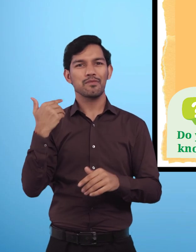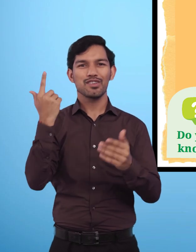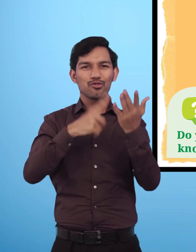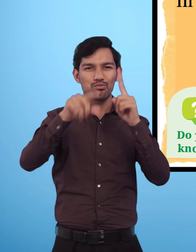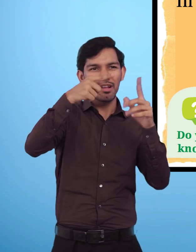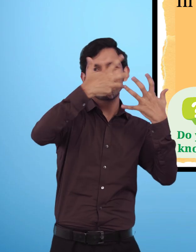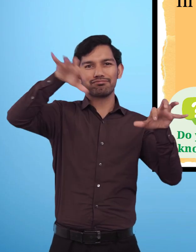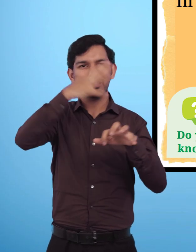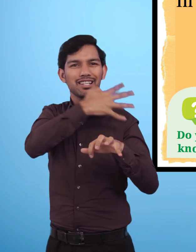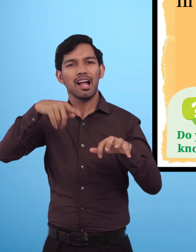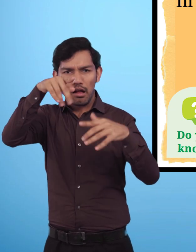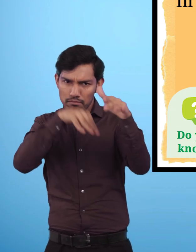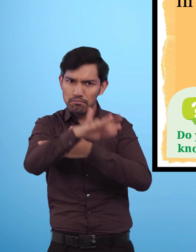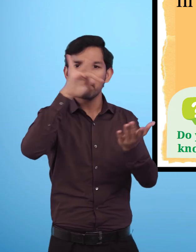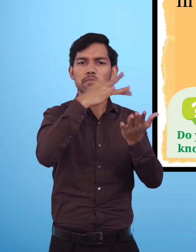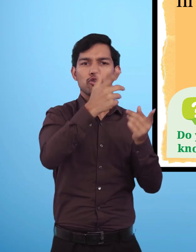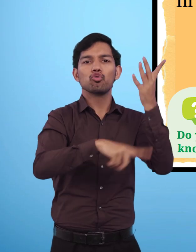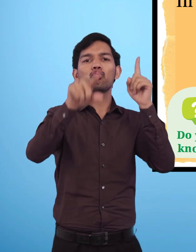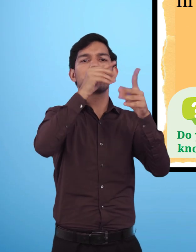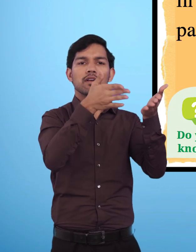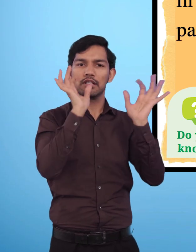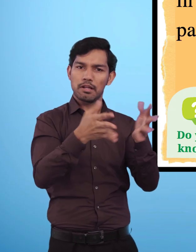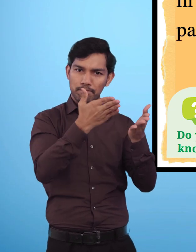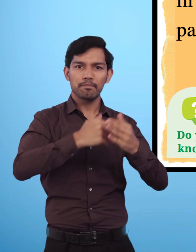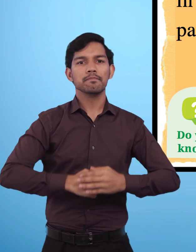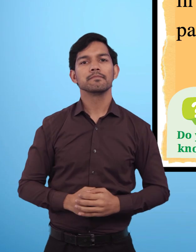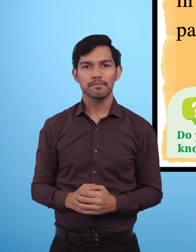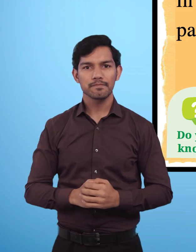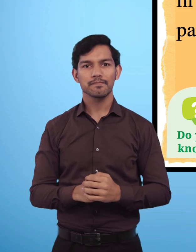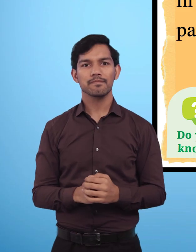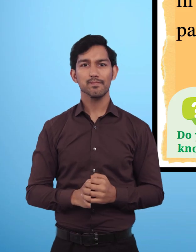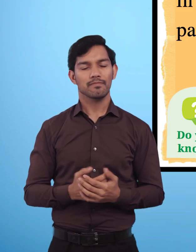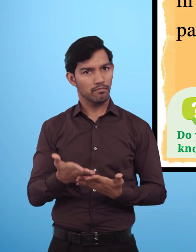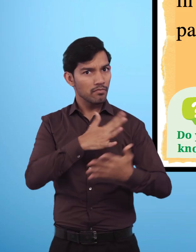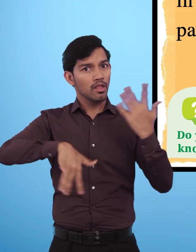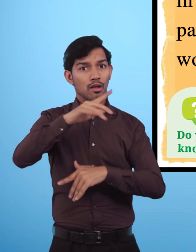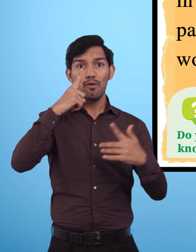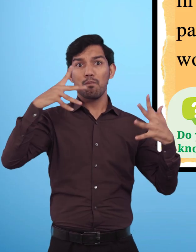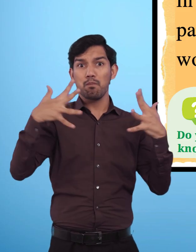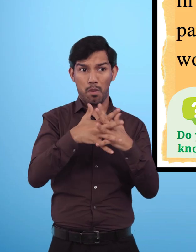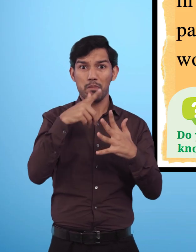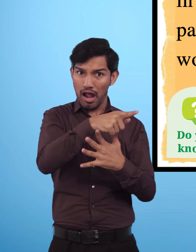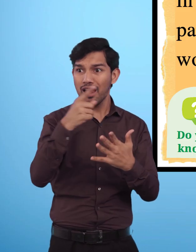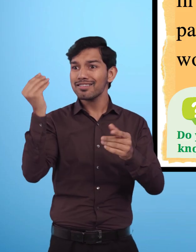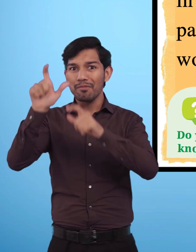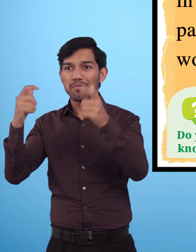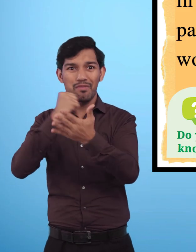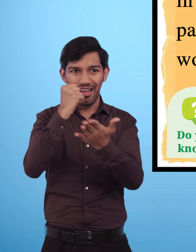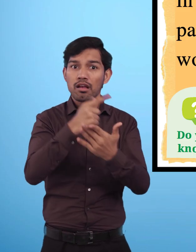1970s in Uttarakhand, previously part of Uttar Pradesh. Local women actively participated